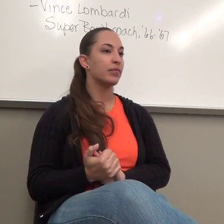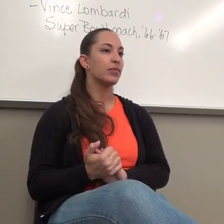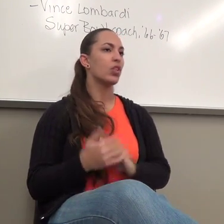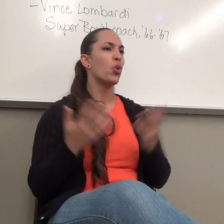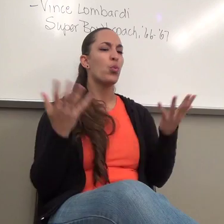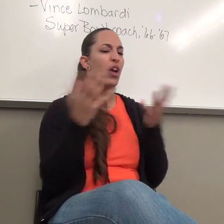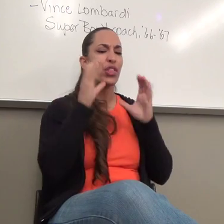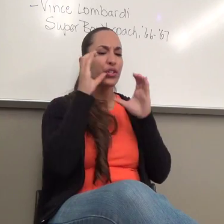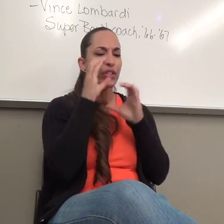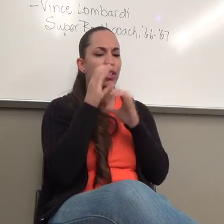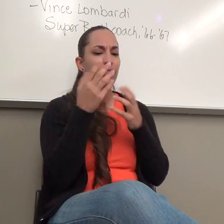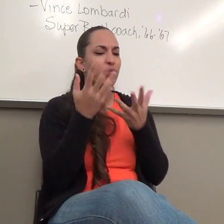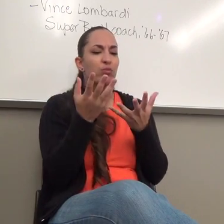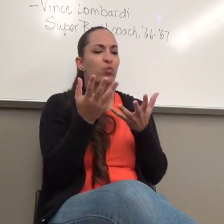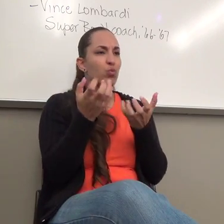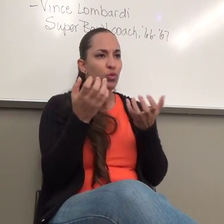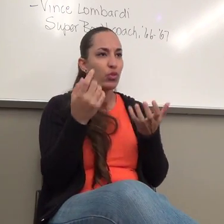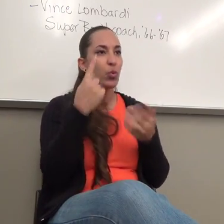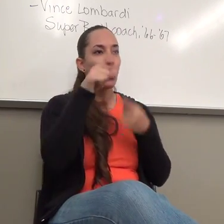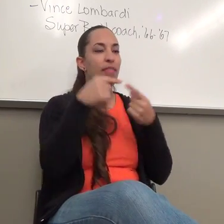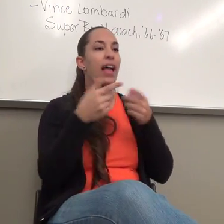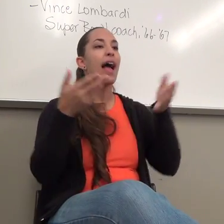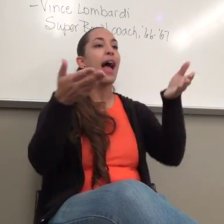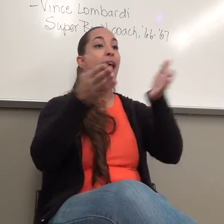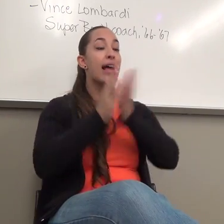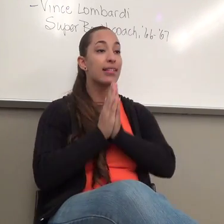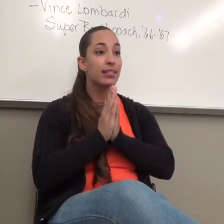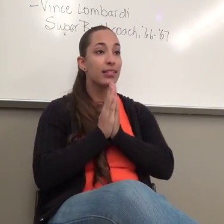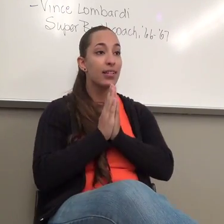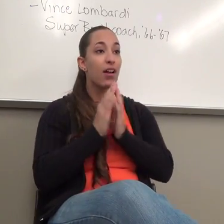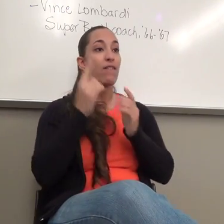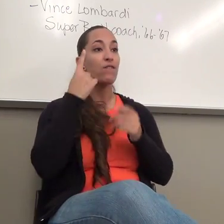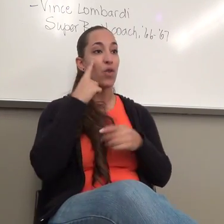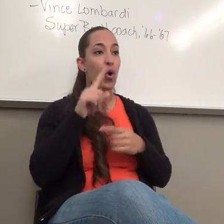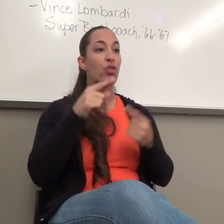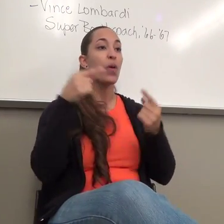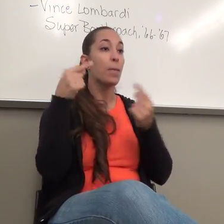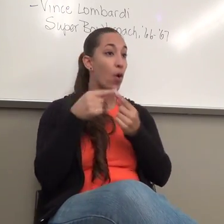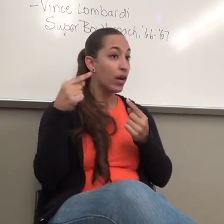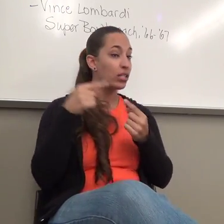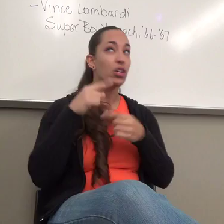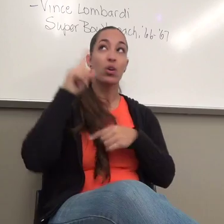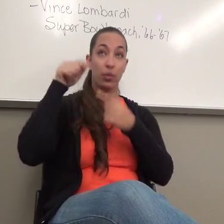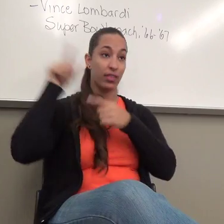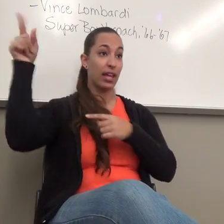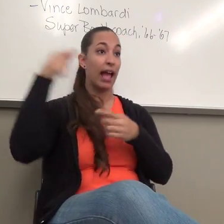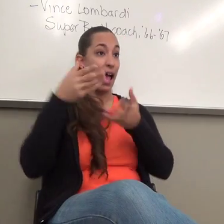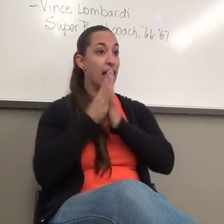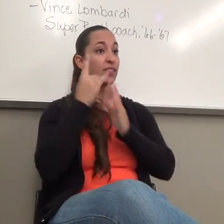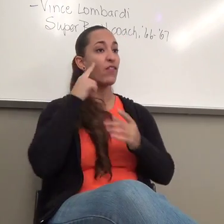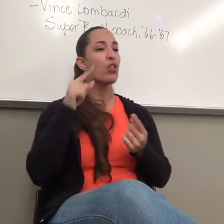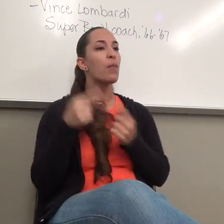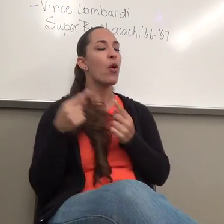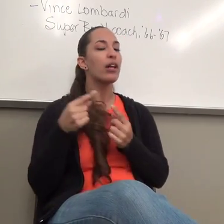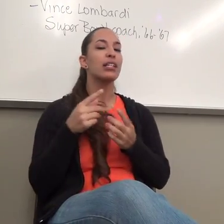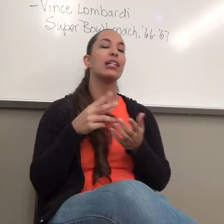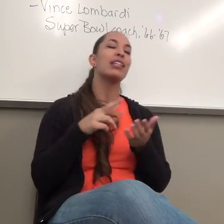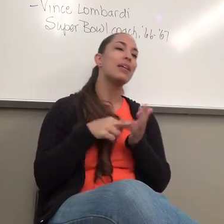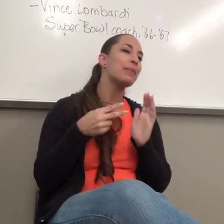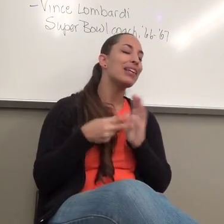point of the story is a main idea. What is the main idea of the story? So what I wrote on a lot of people's